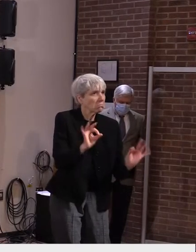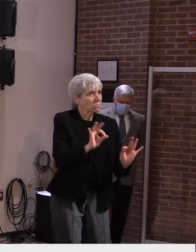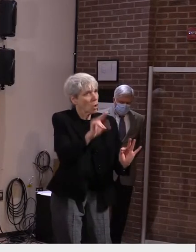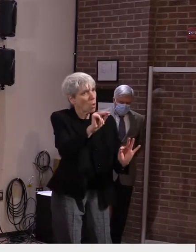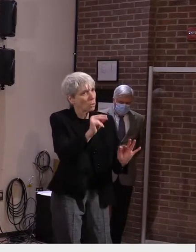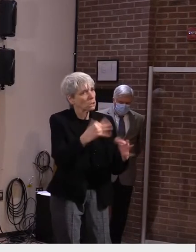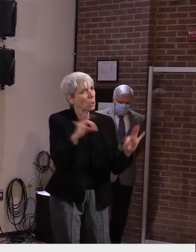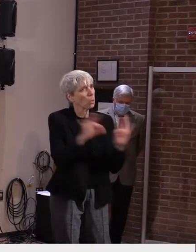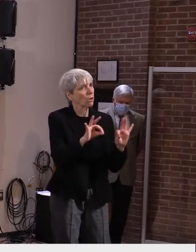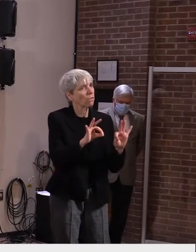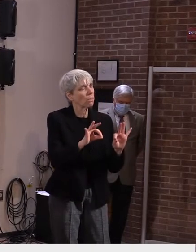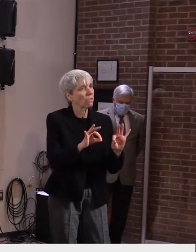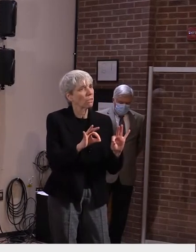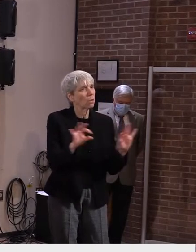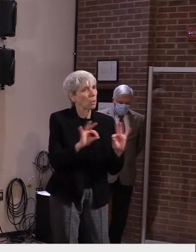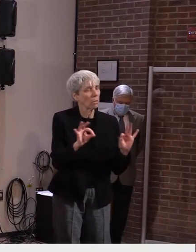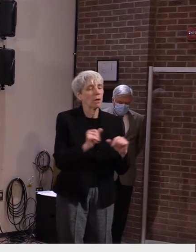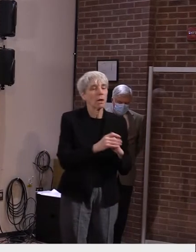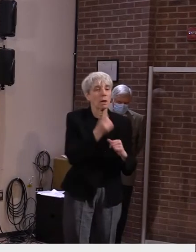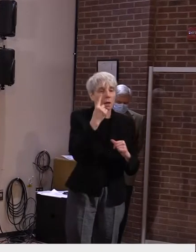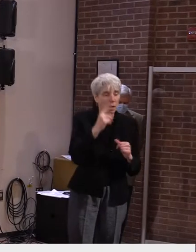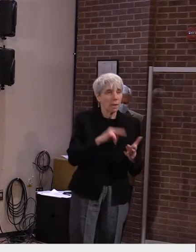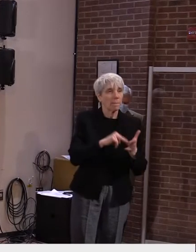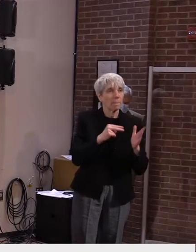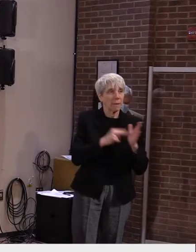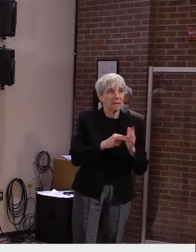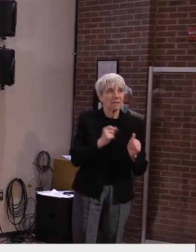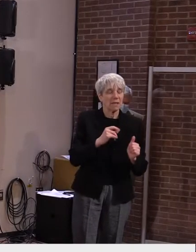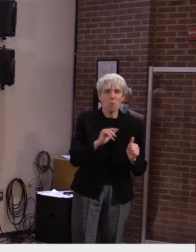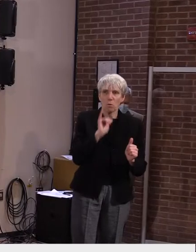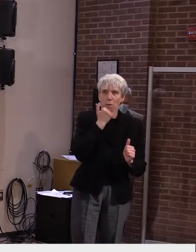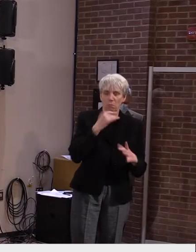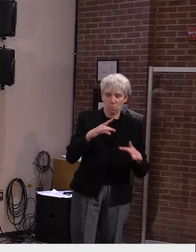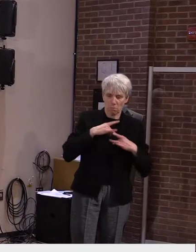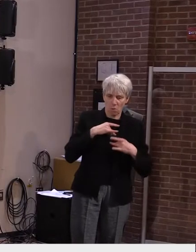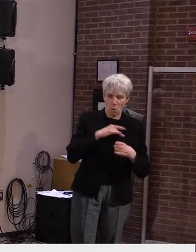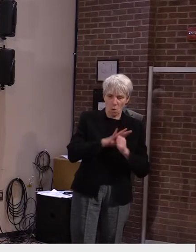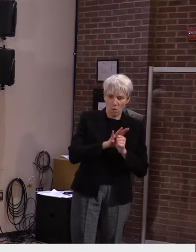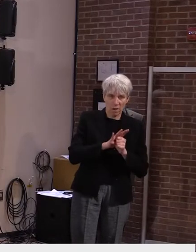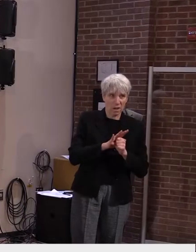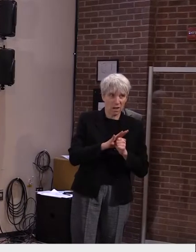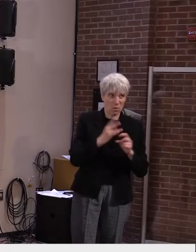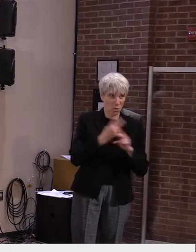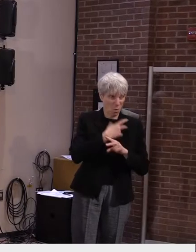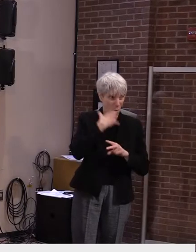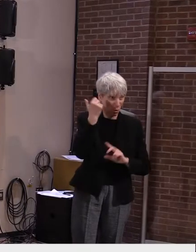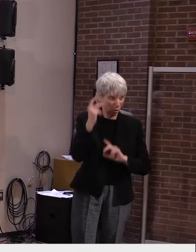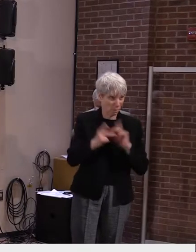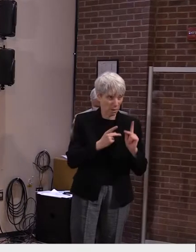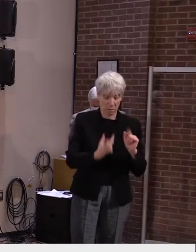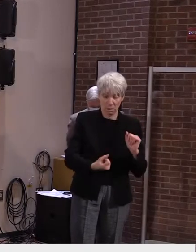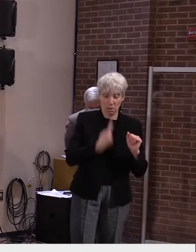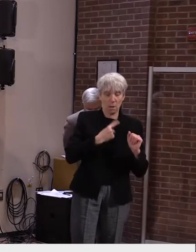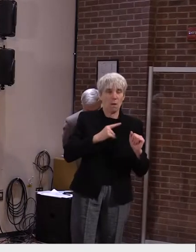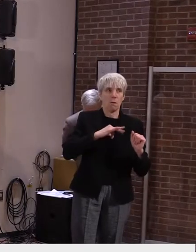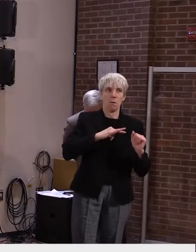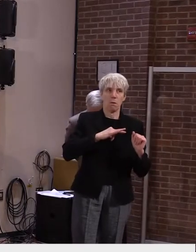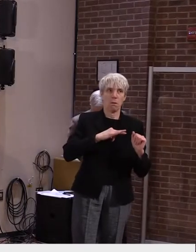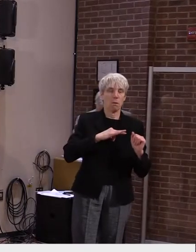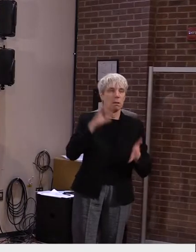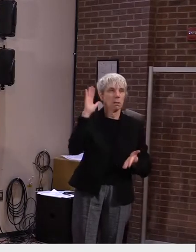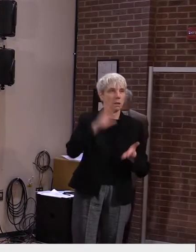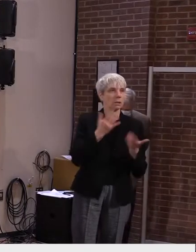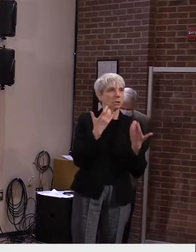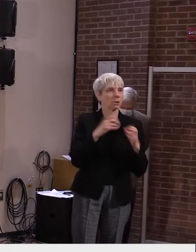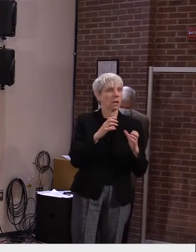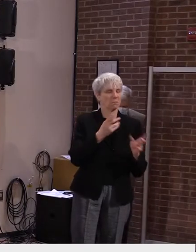great potential to make treatment easier and reduce the burden on our healthcare system, and we'll await the FDA review of all